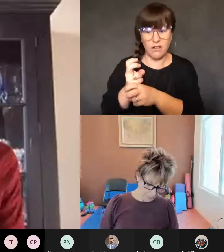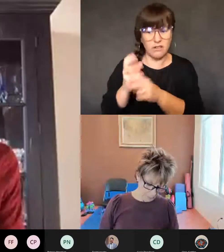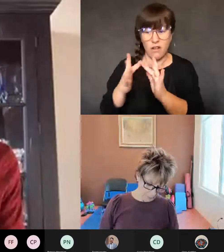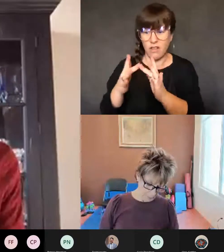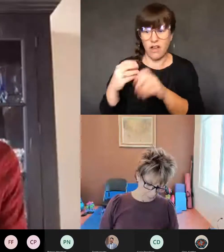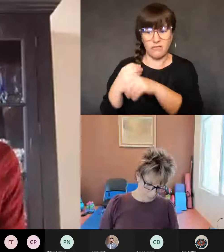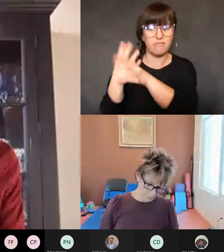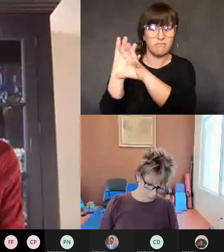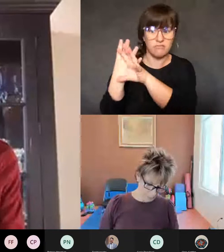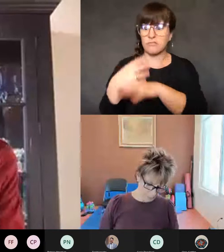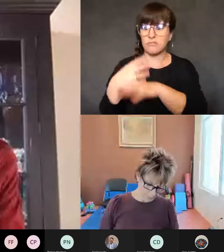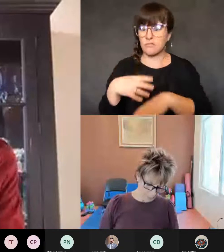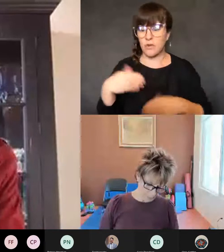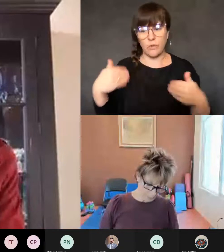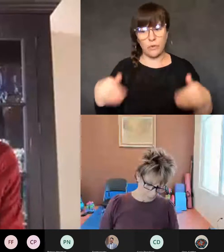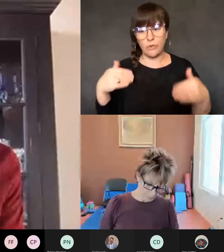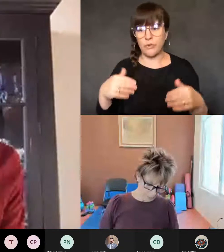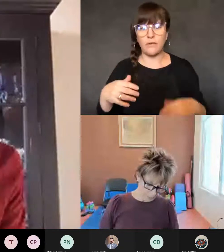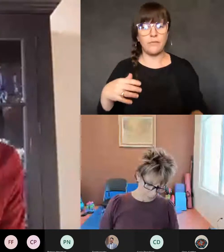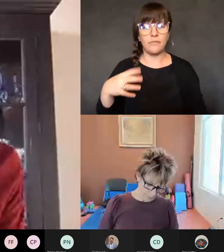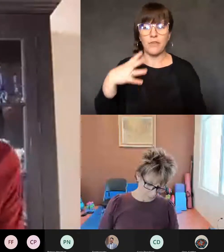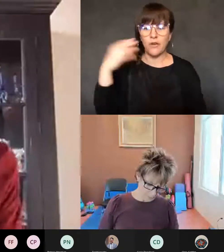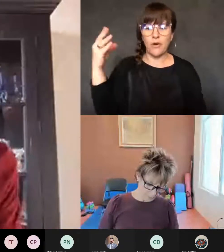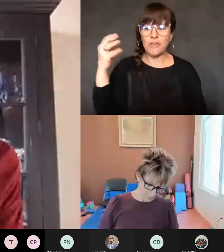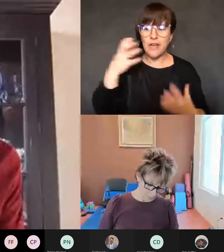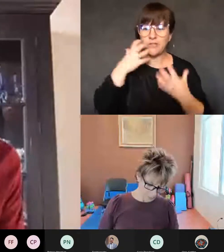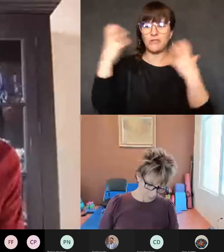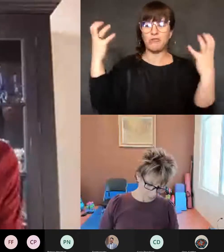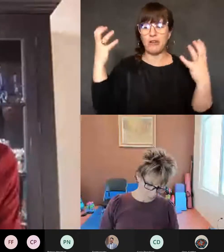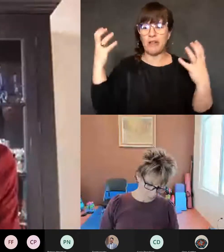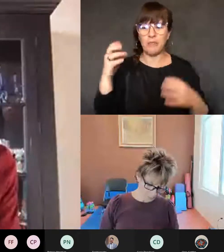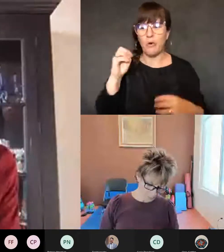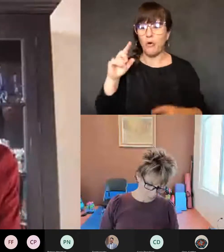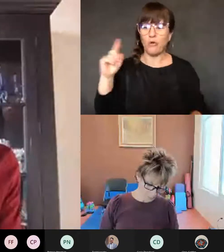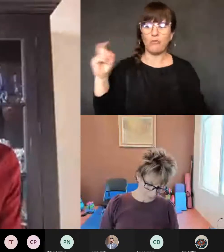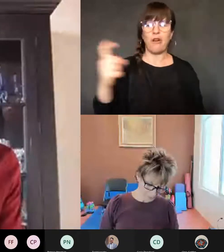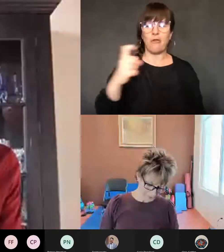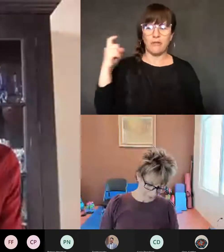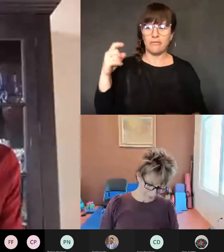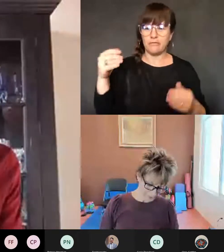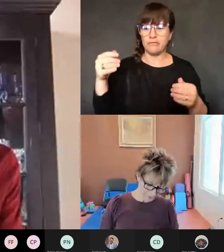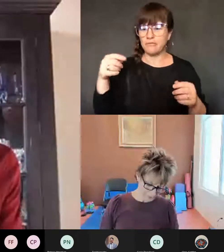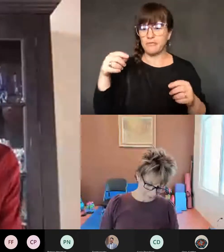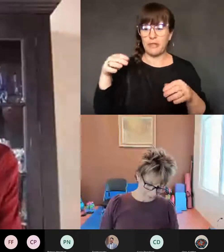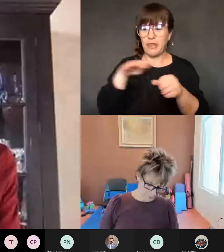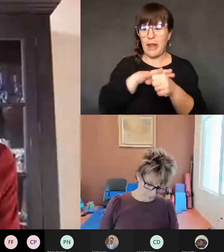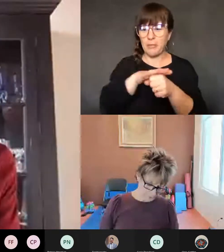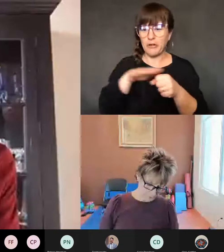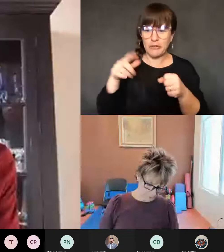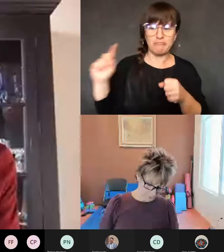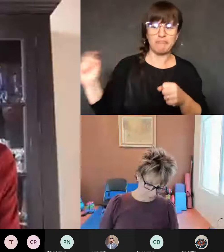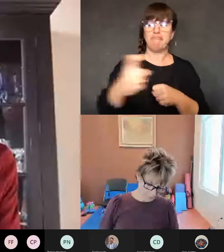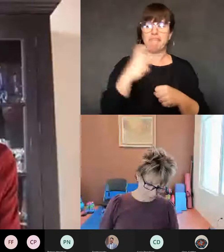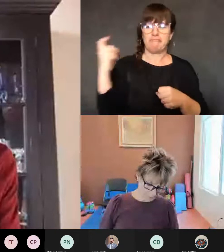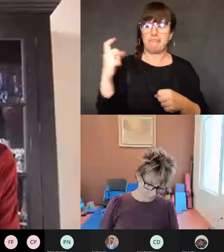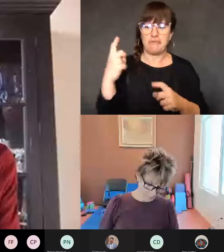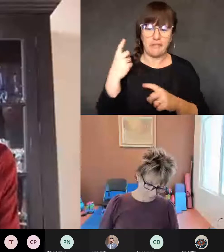So, go outside and scream or run around the block, as my mother used to always tell me. And do something